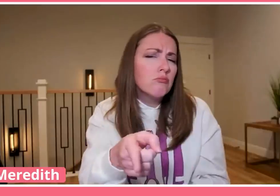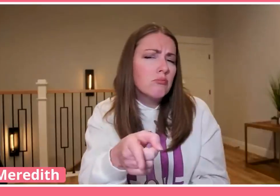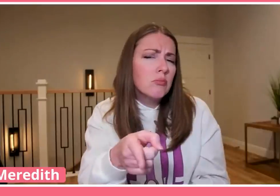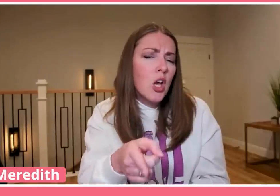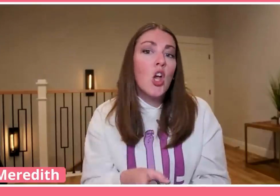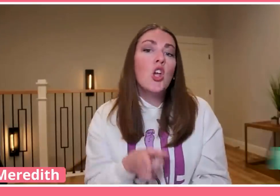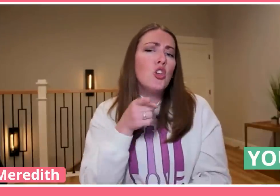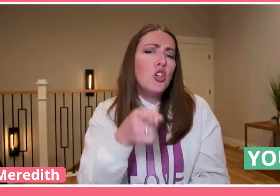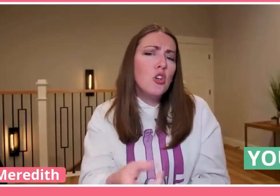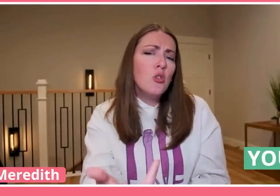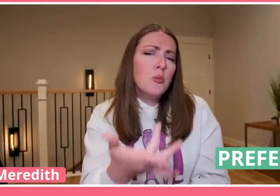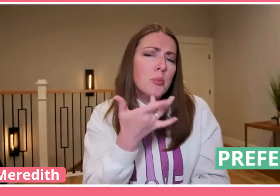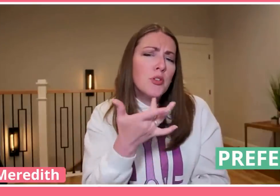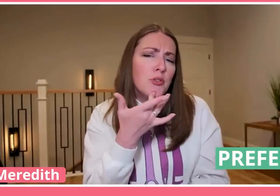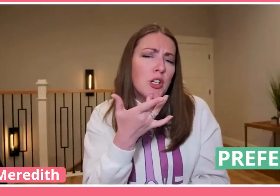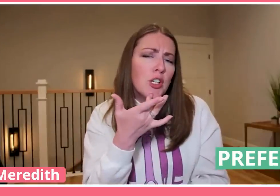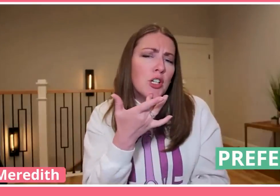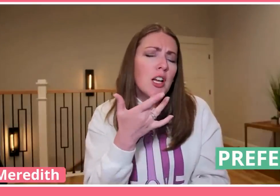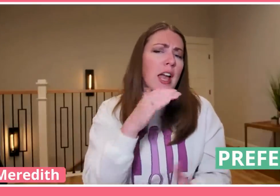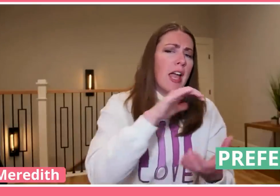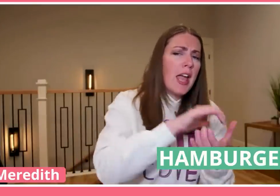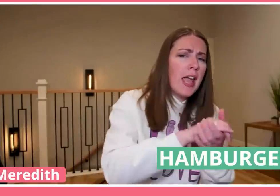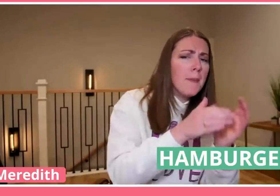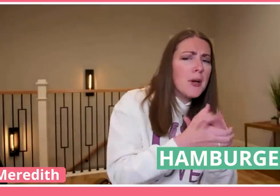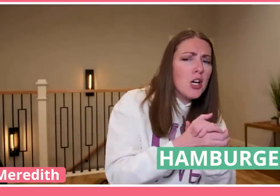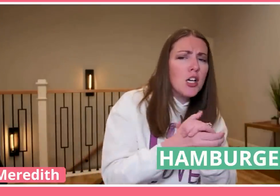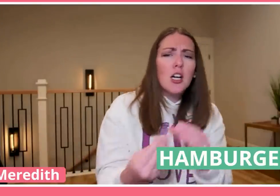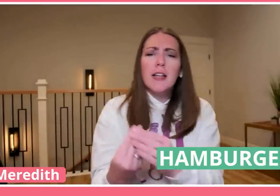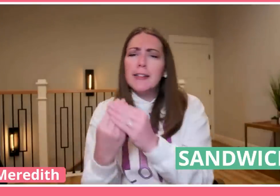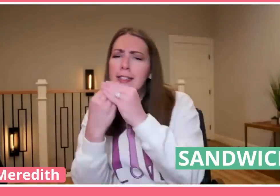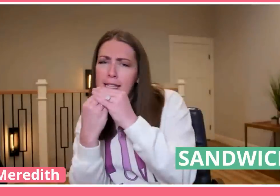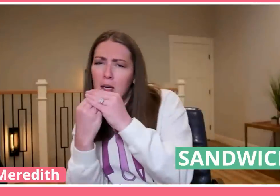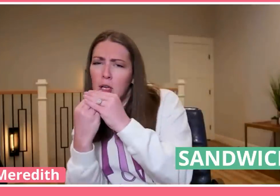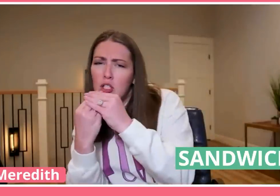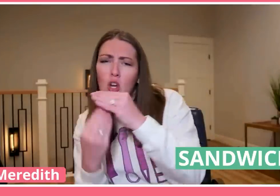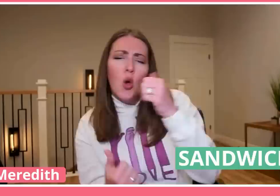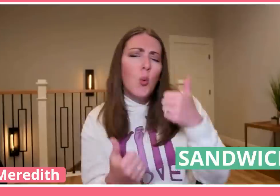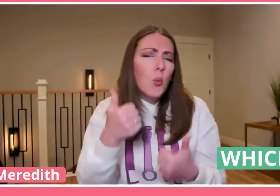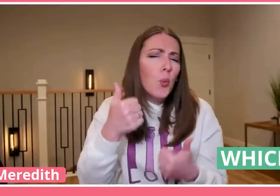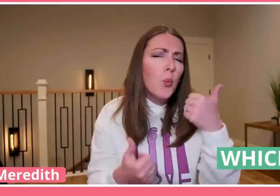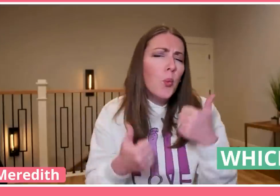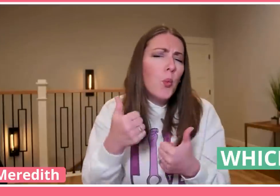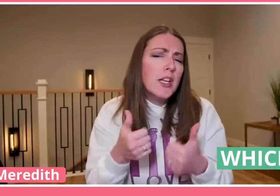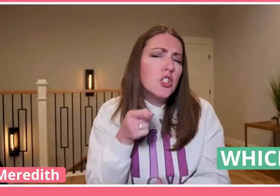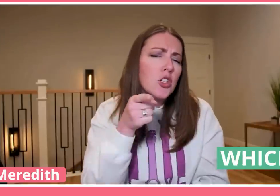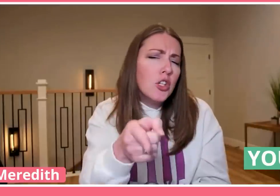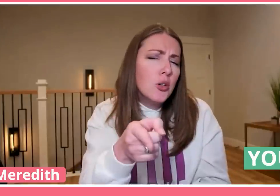you prefer hamburger sandwich, which you?